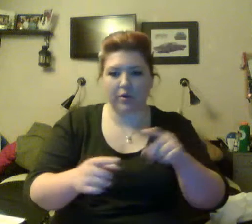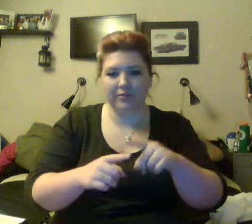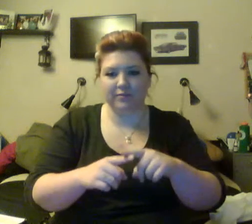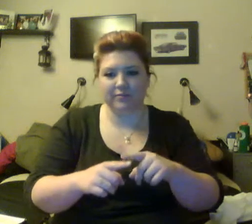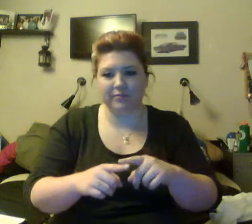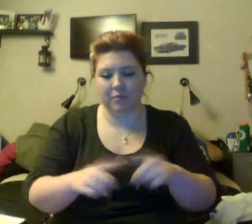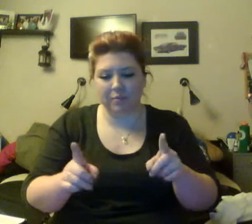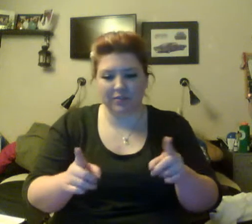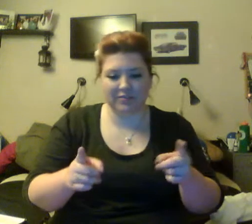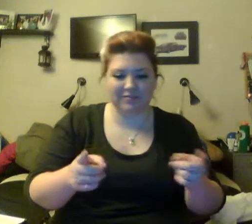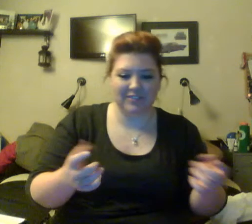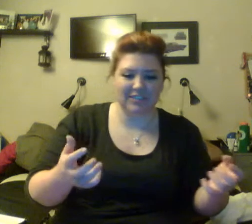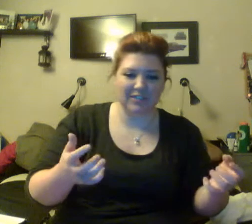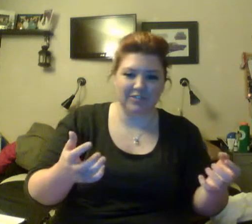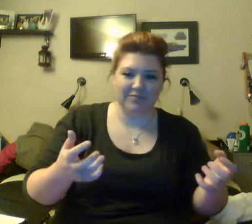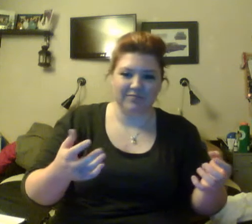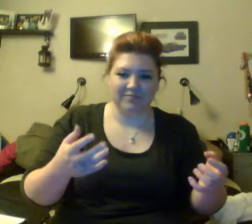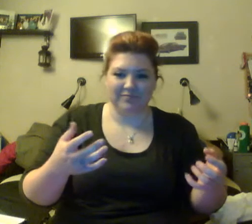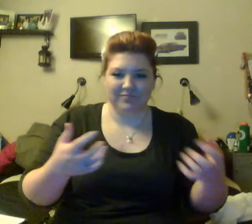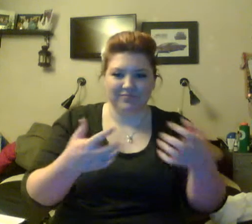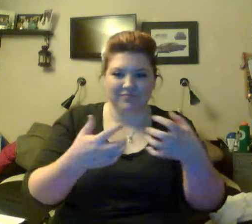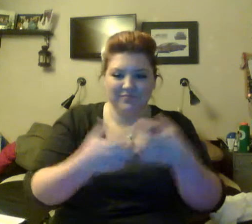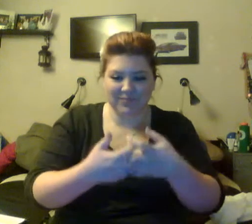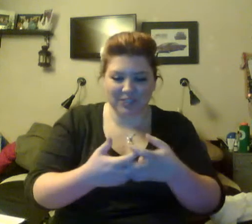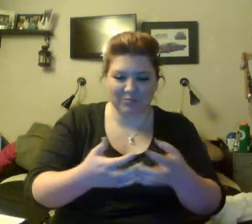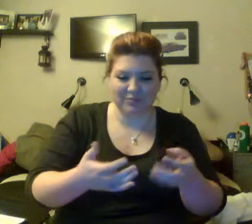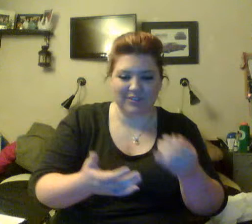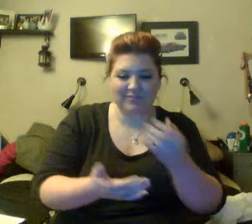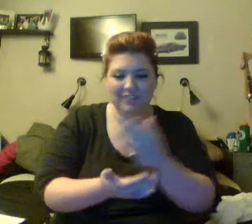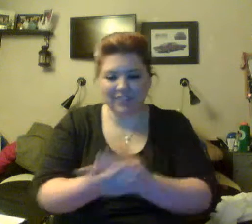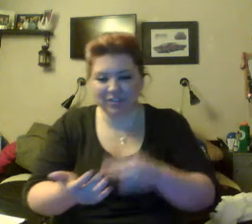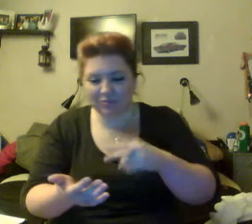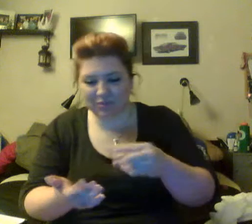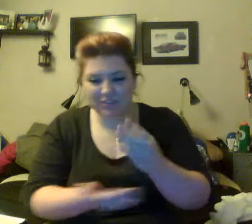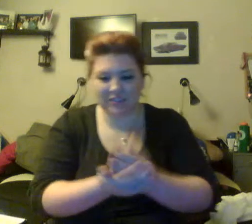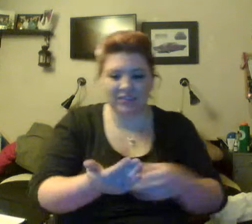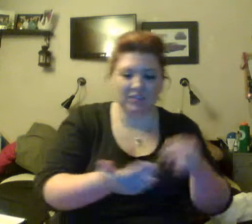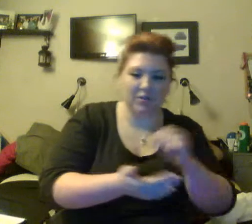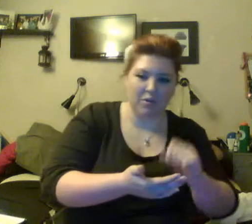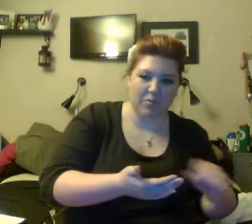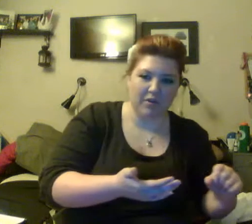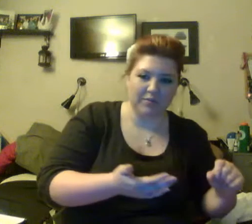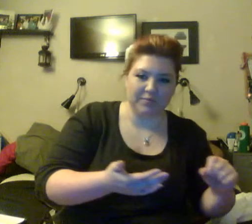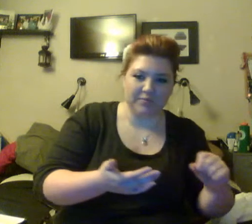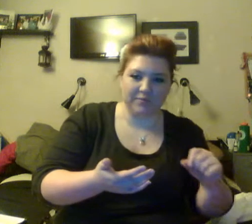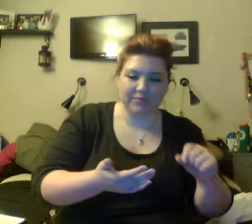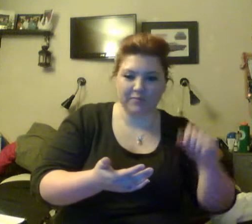or any sort of theme. So I like to think about giving my students assignments that are related to a